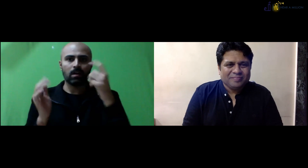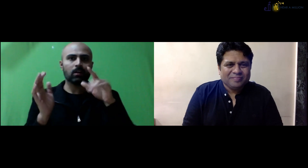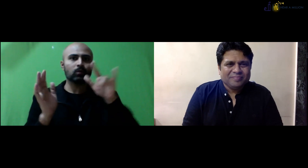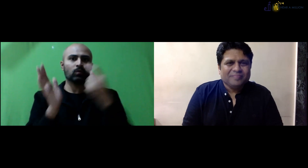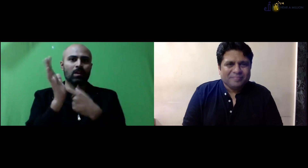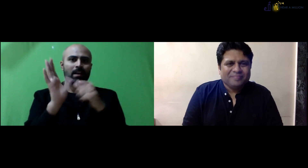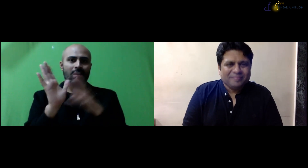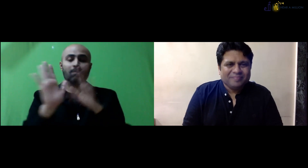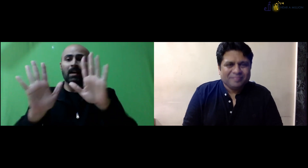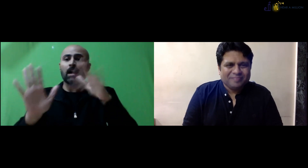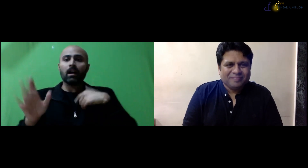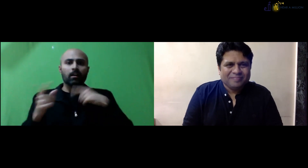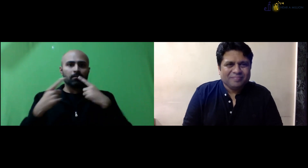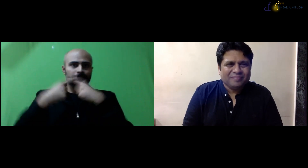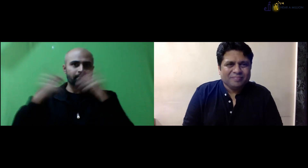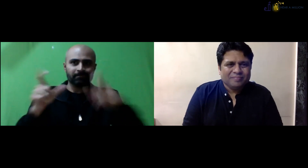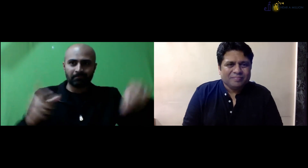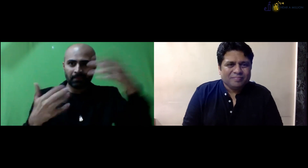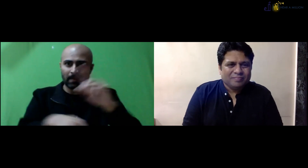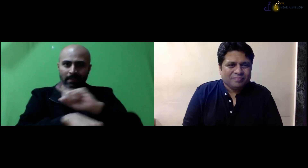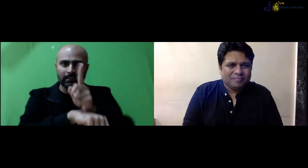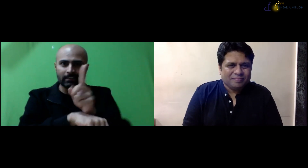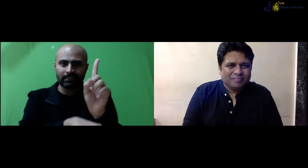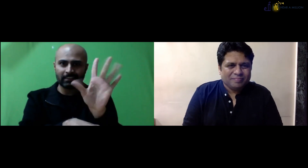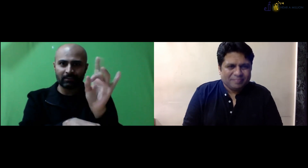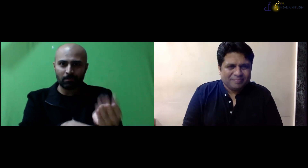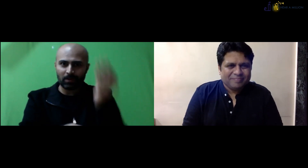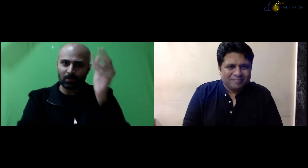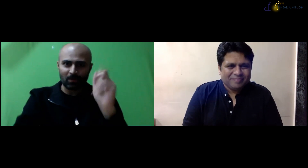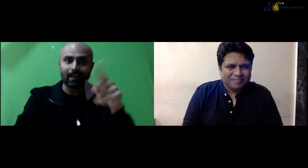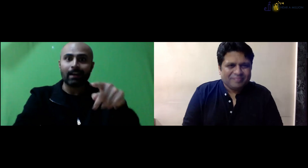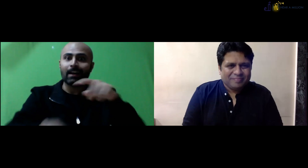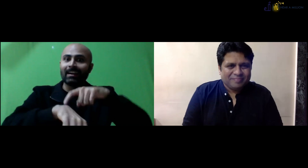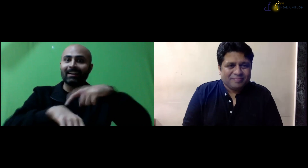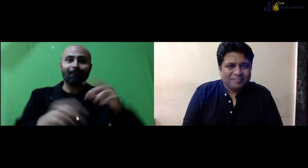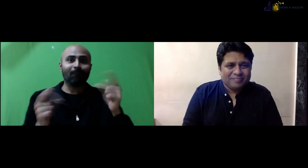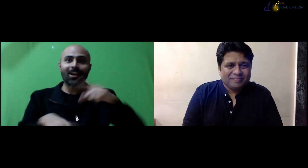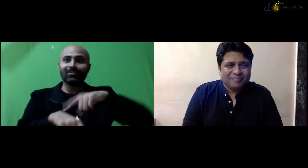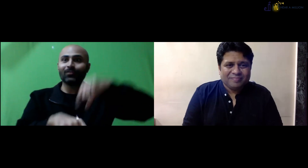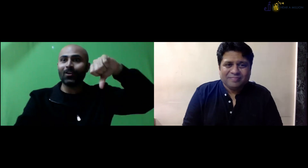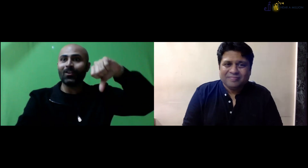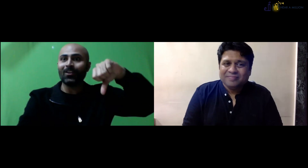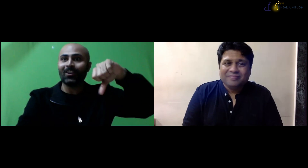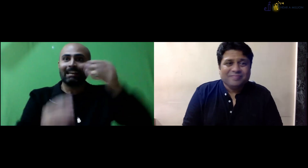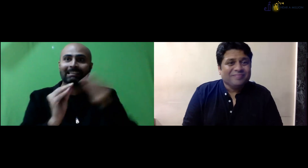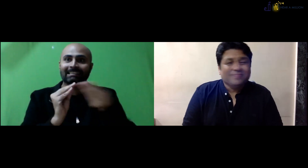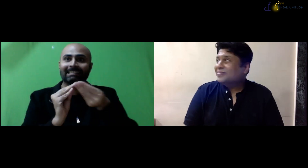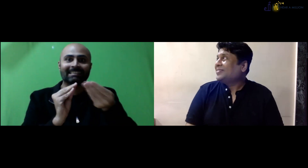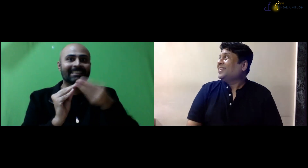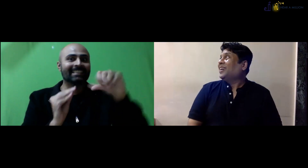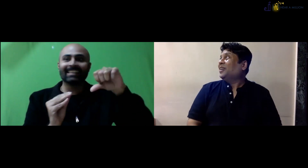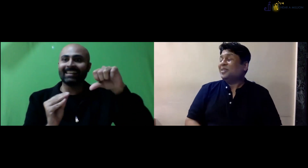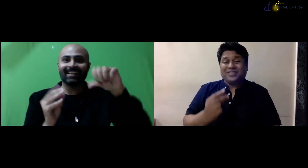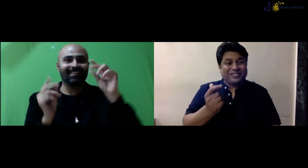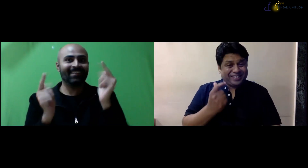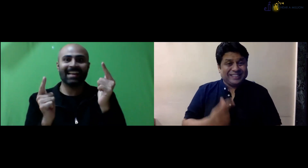Do we need one last question? Okay. Okay, we will be extending this to 15 minutes